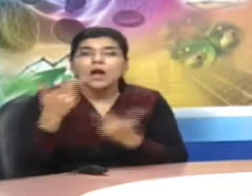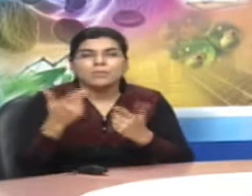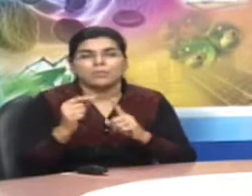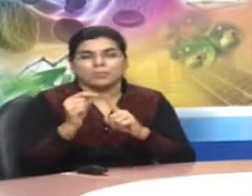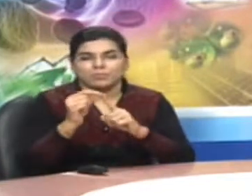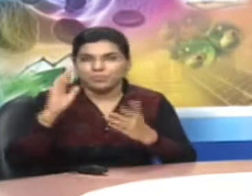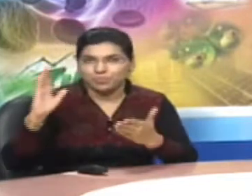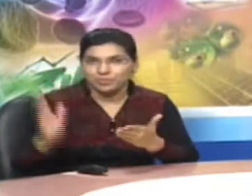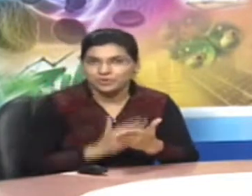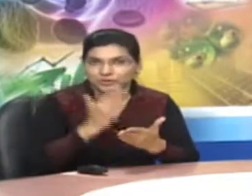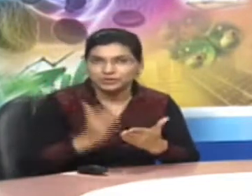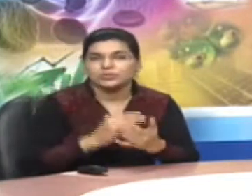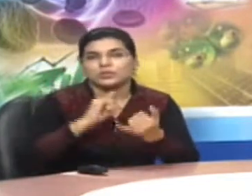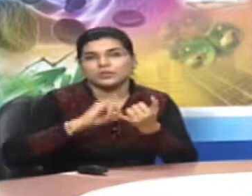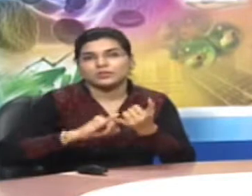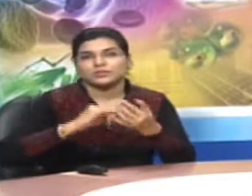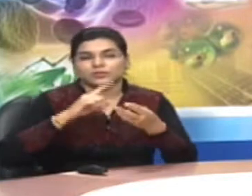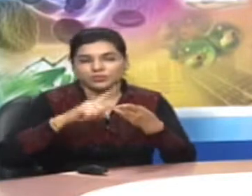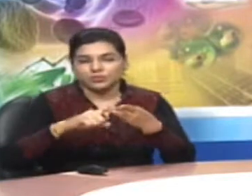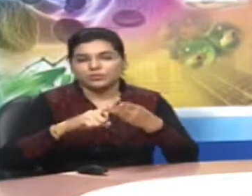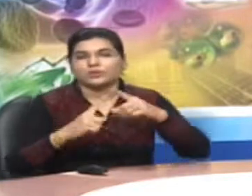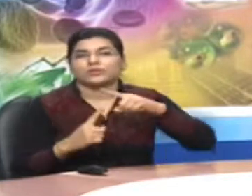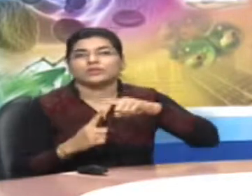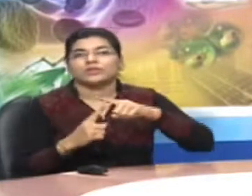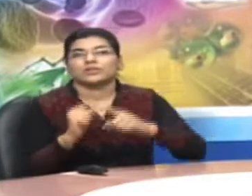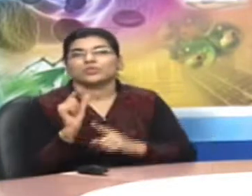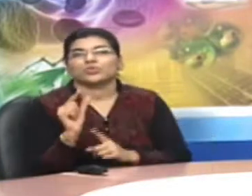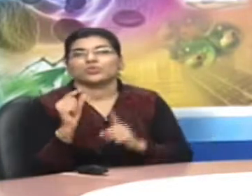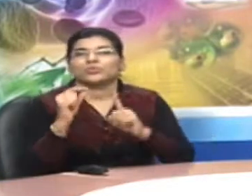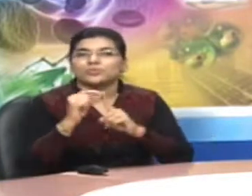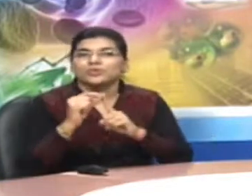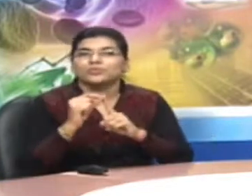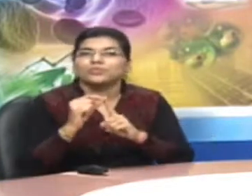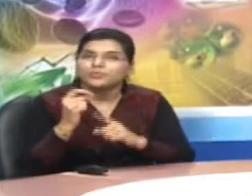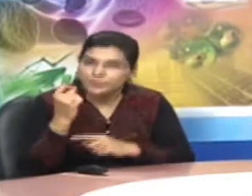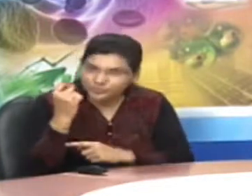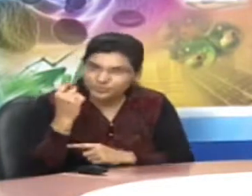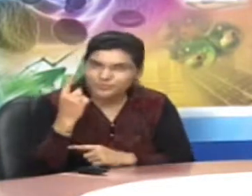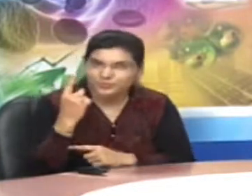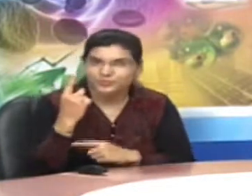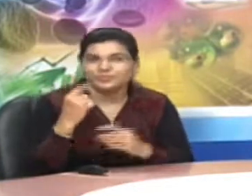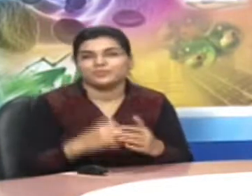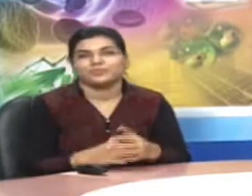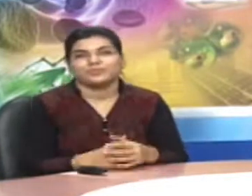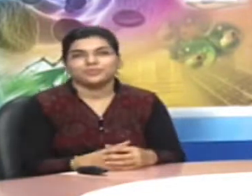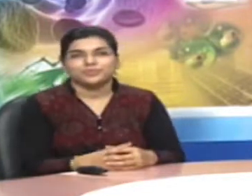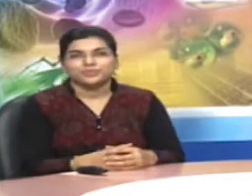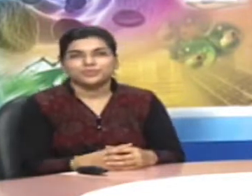This information is very helpful. It is known as page setup.